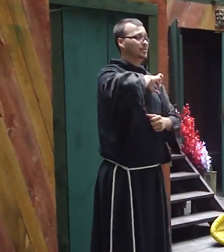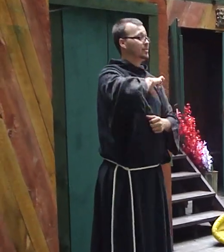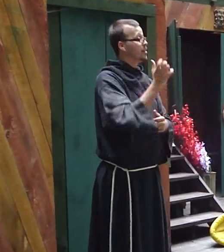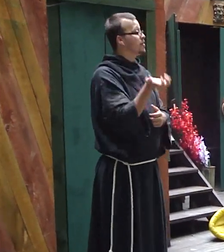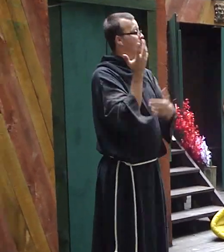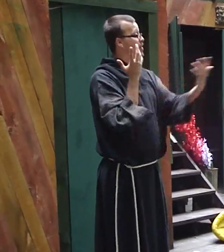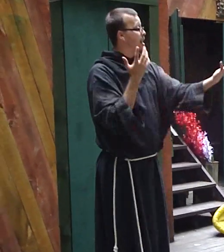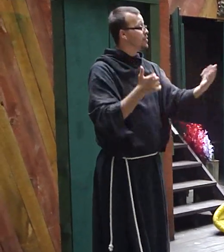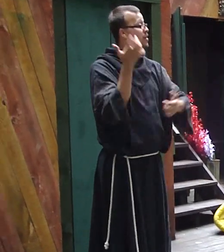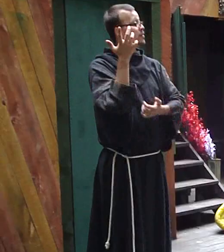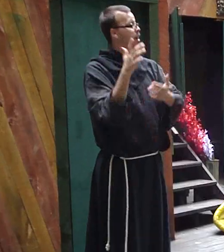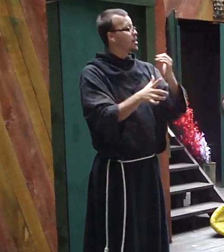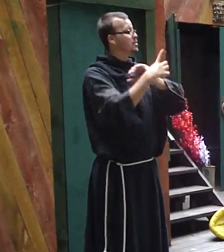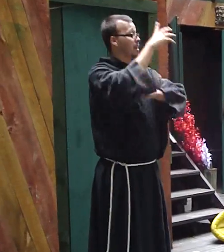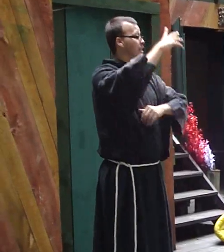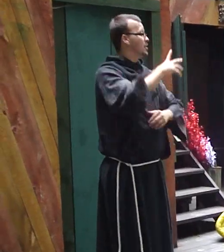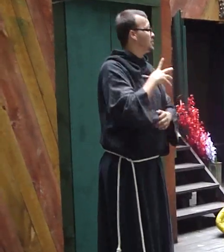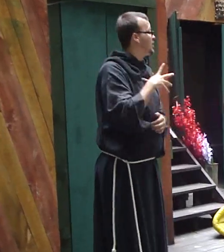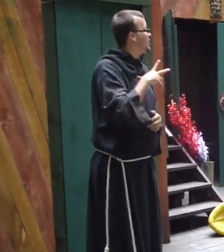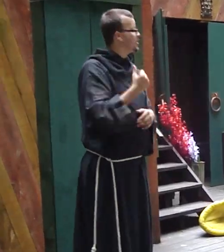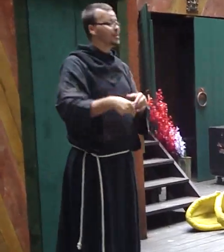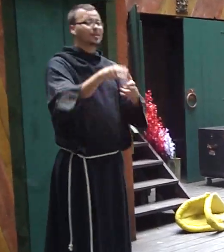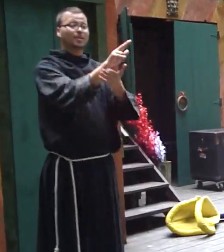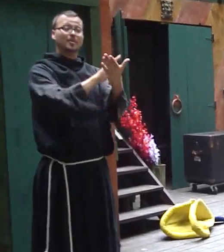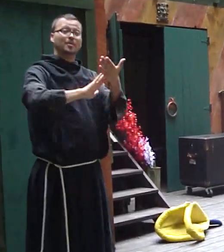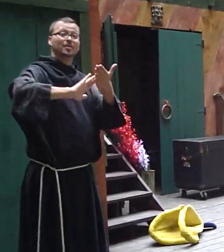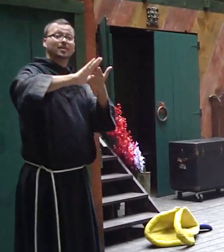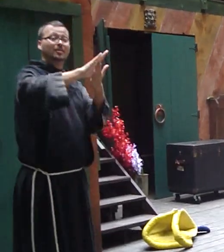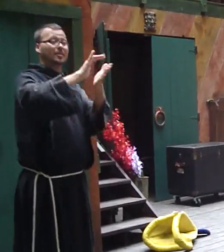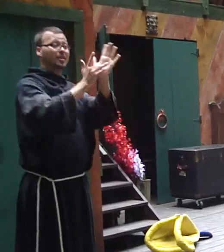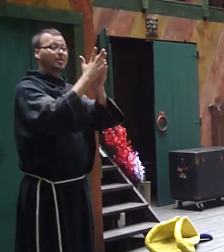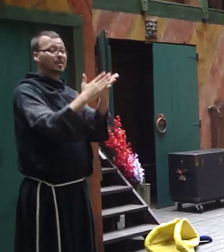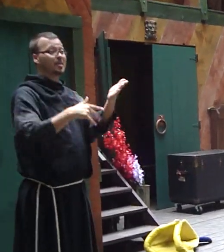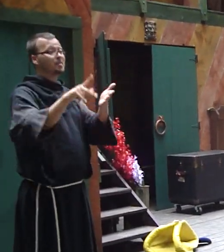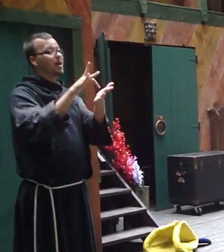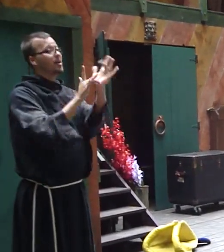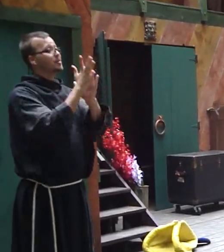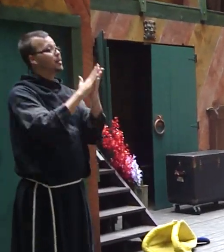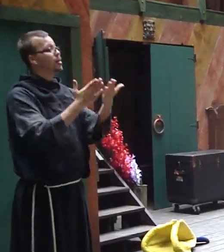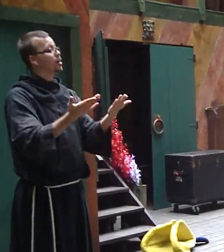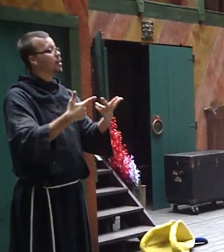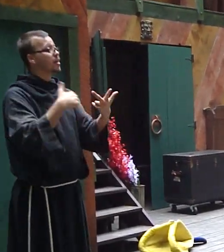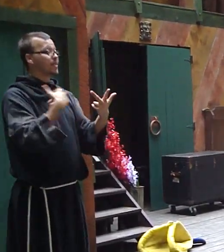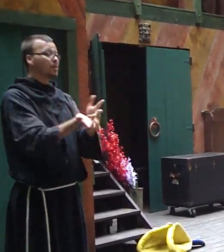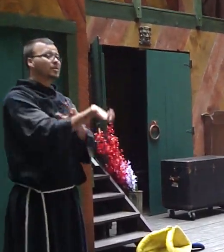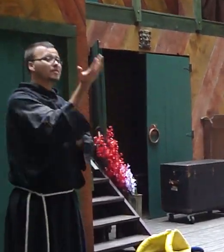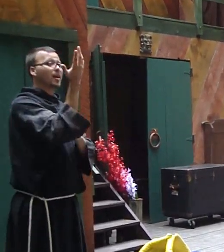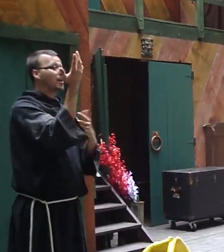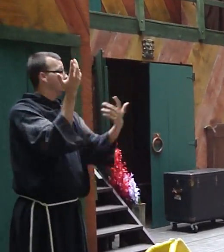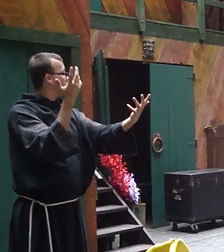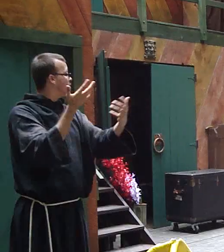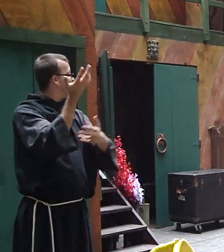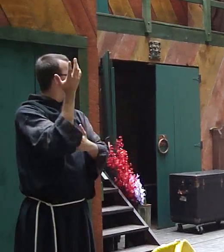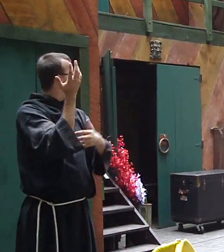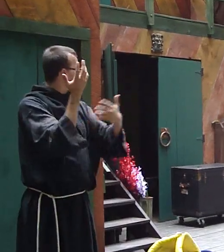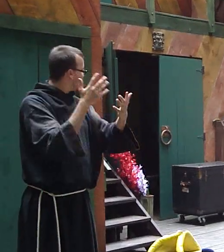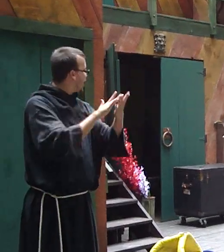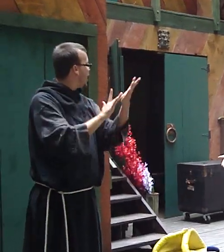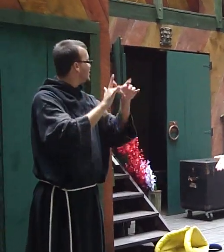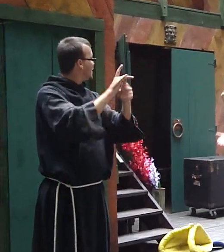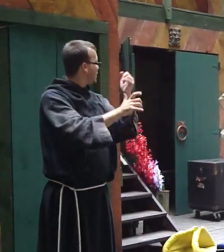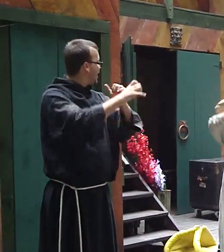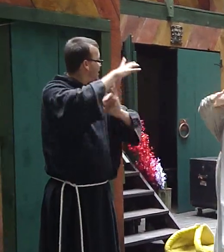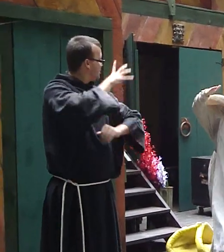were five constipated come on now, it's for in the Bible. In the Bible, there were five. We got you,